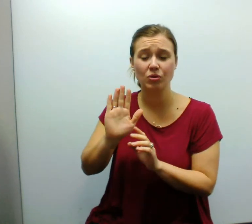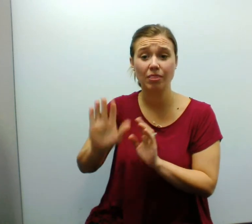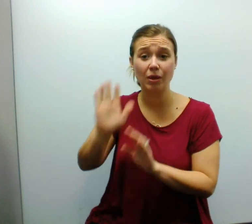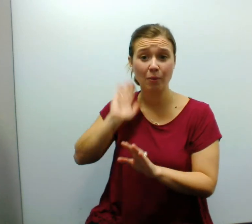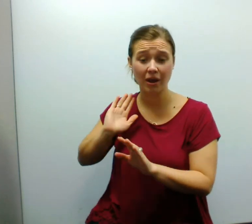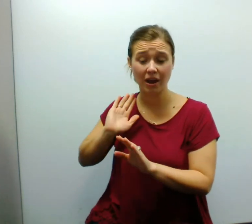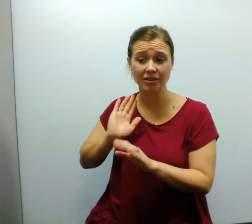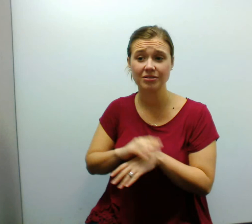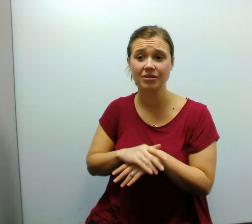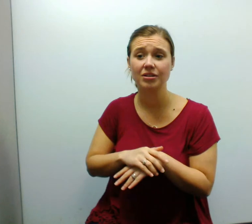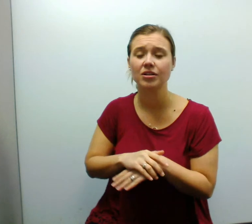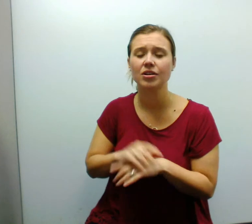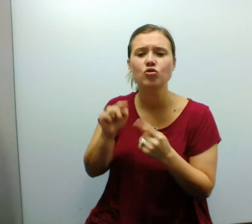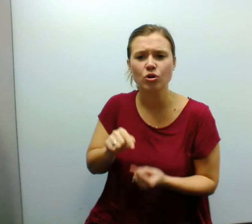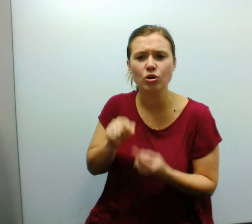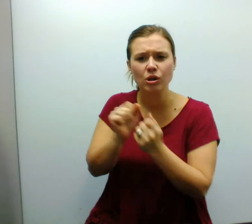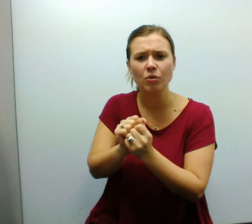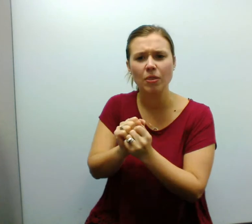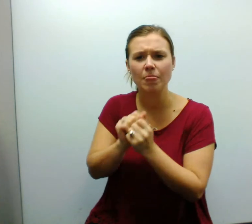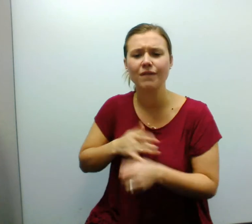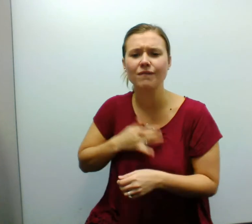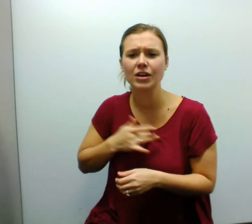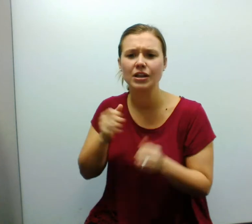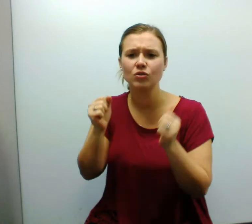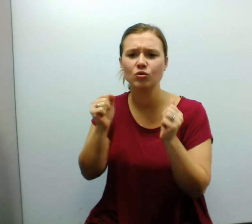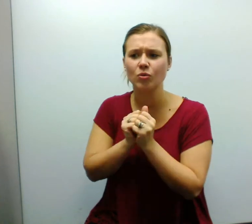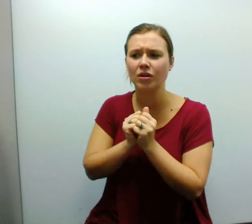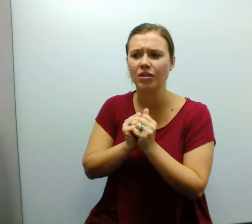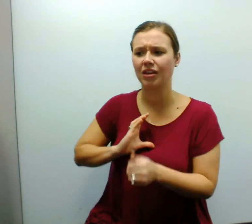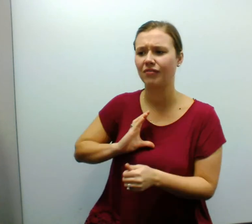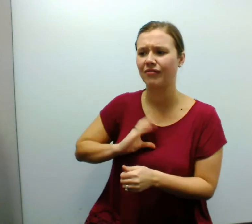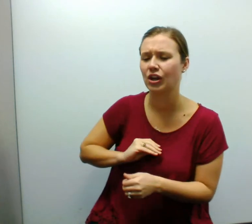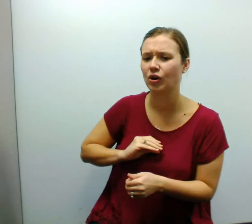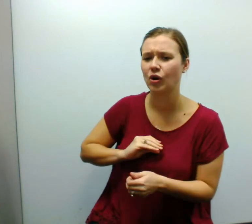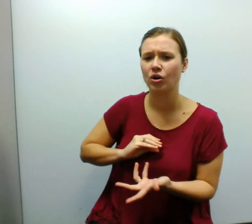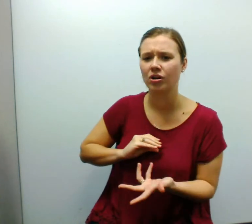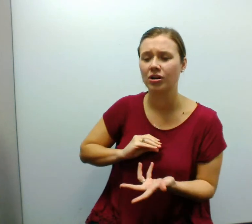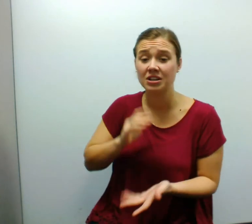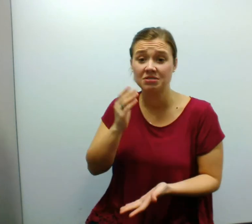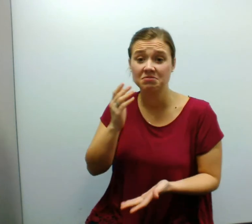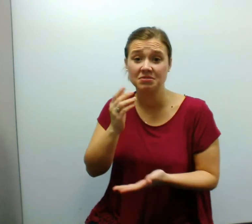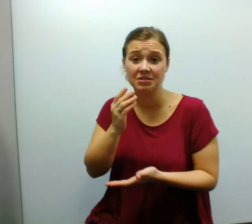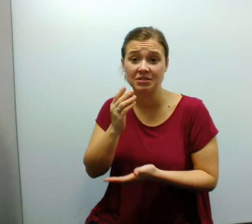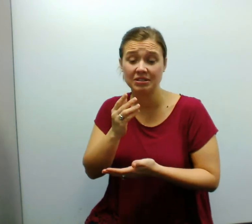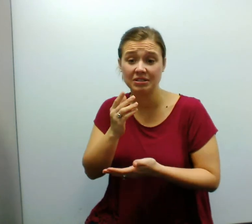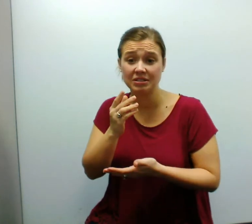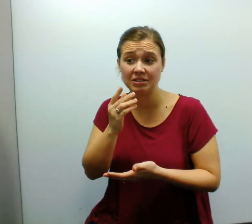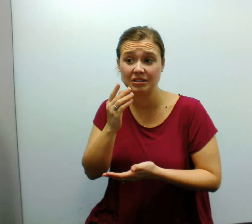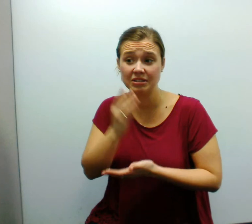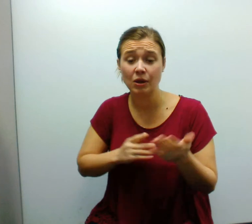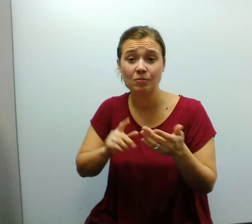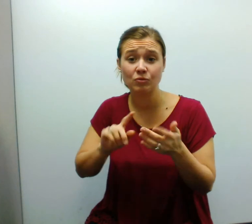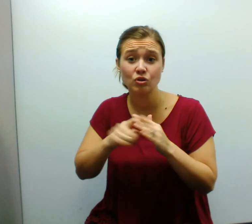Struggling with their feelings of inferiority, some instinctively begin to look for ways to alleviate the